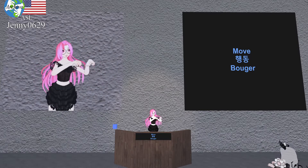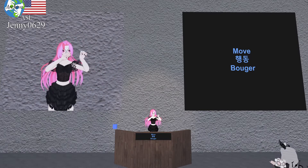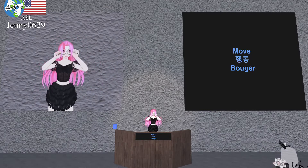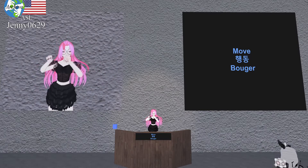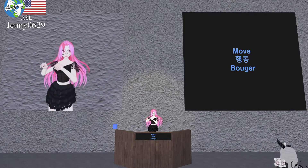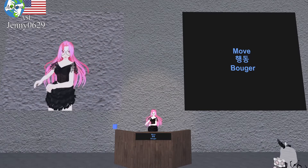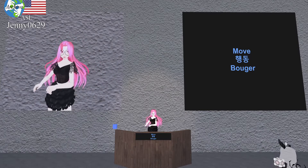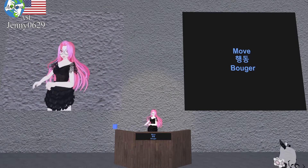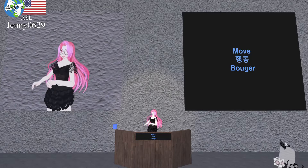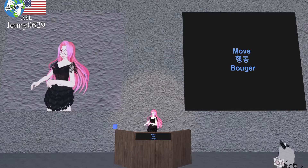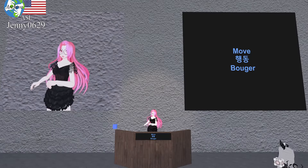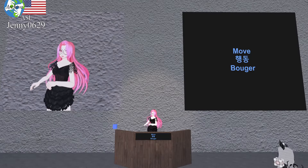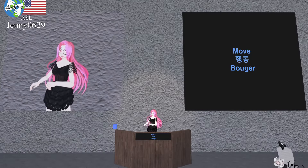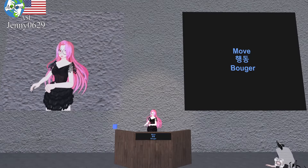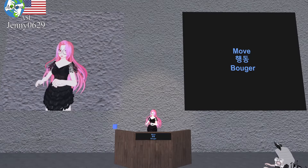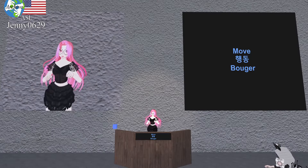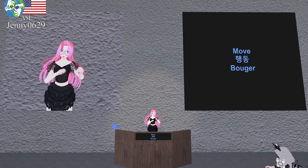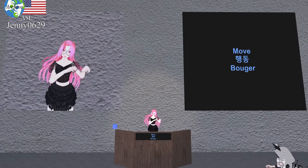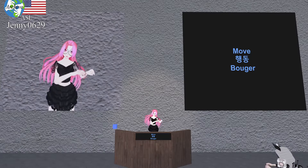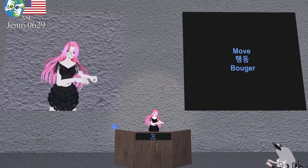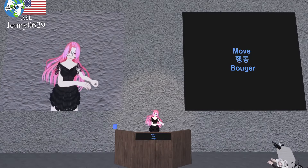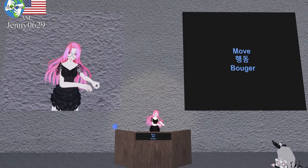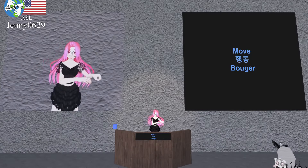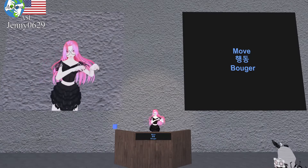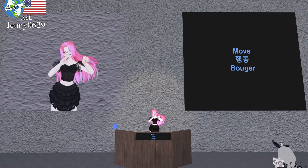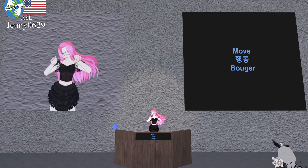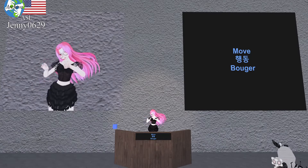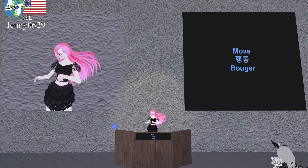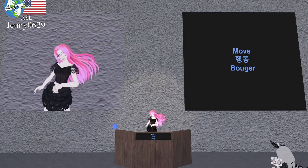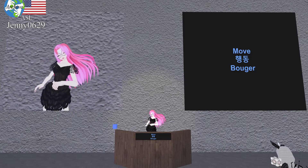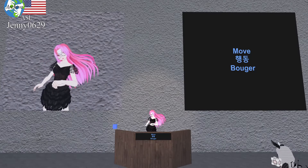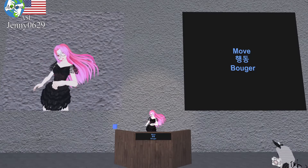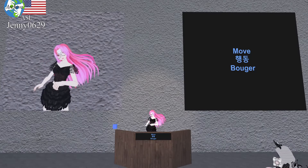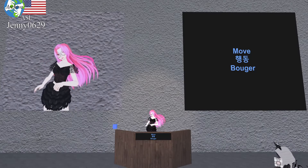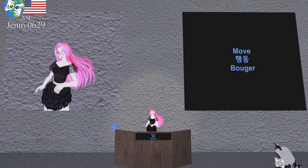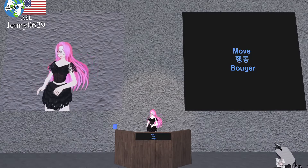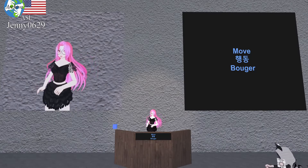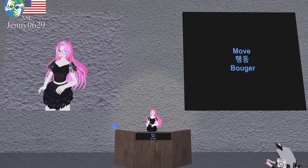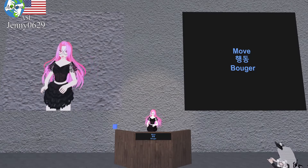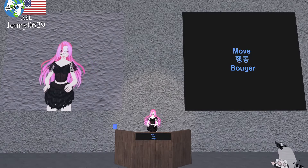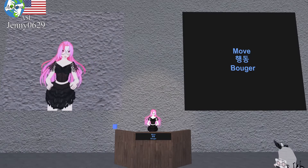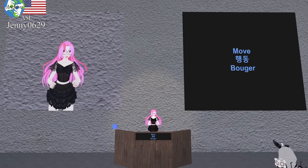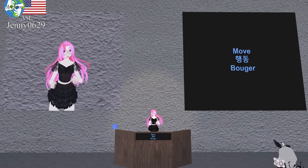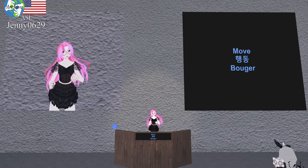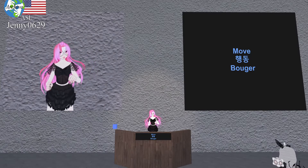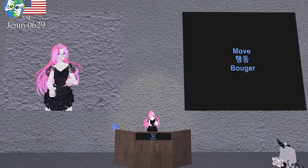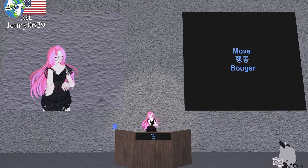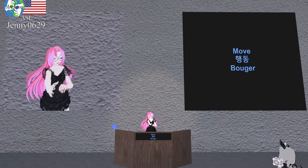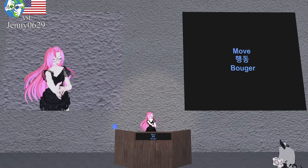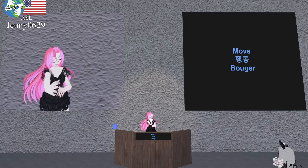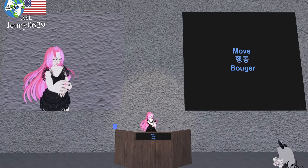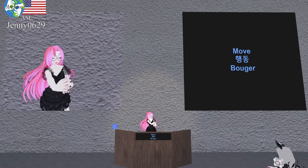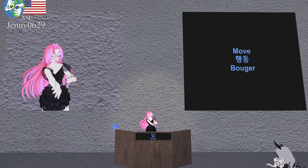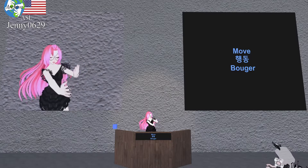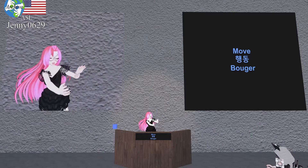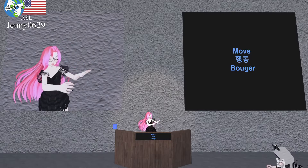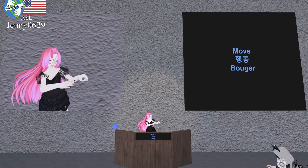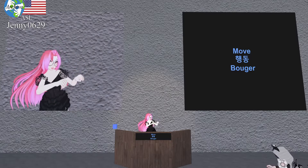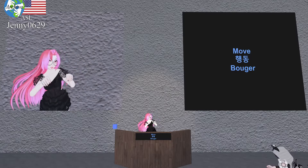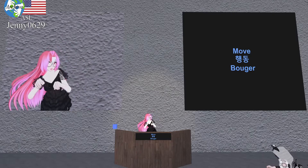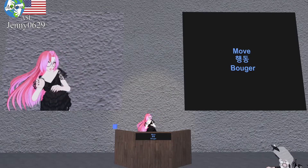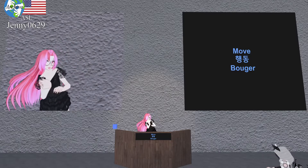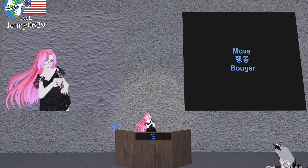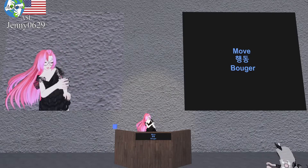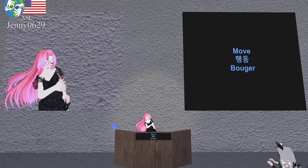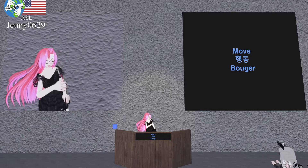here, and then you bring it here. So you're moving. Move. So this could be like you need somebody to move, like, oh,